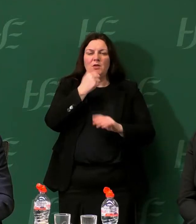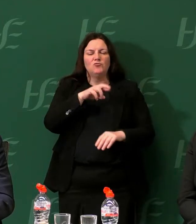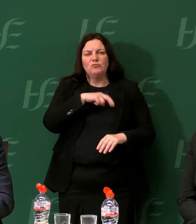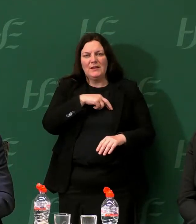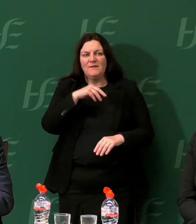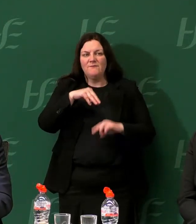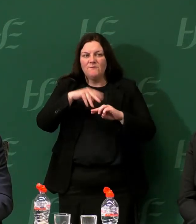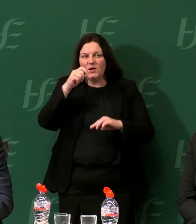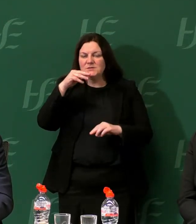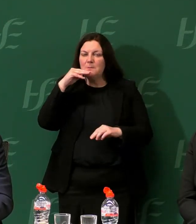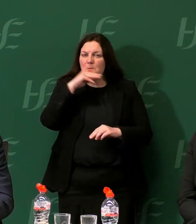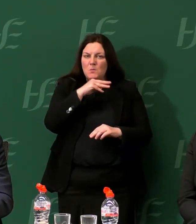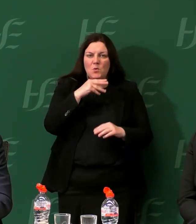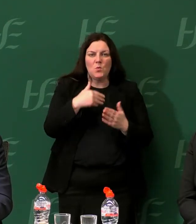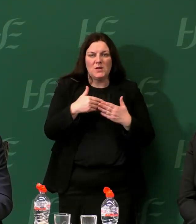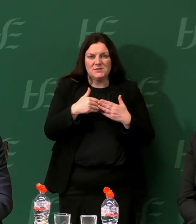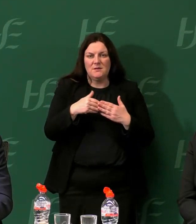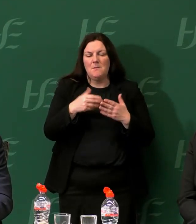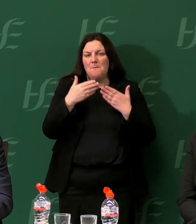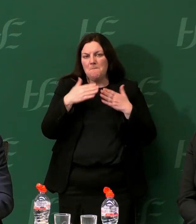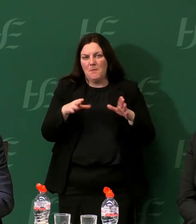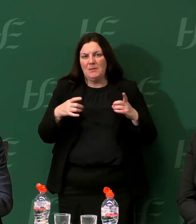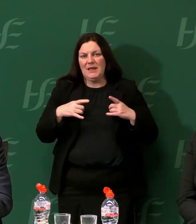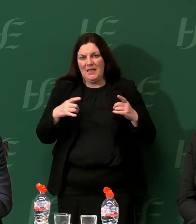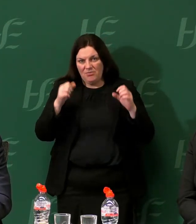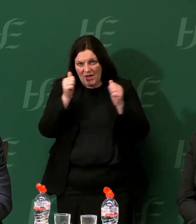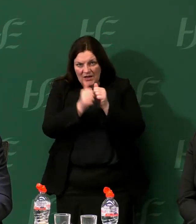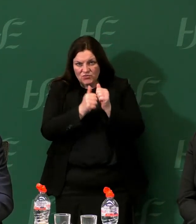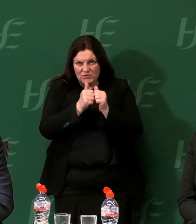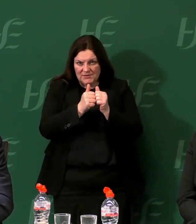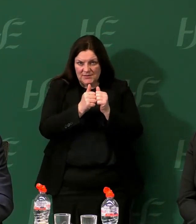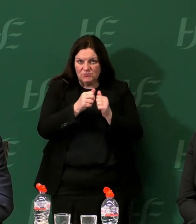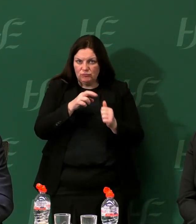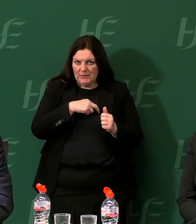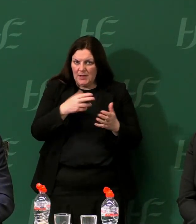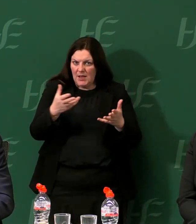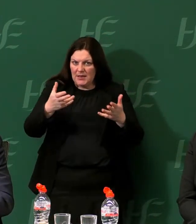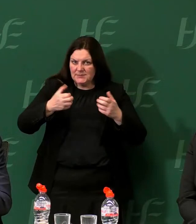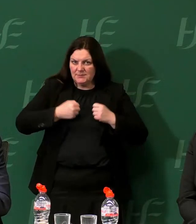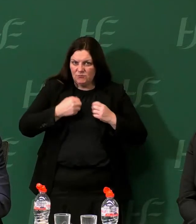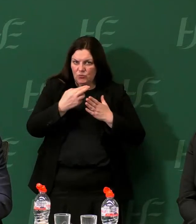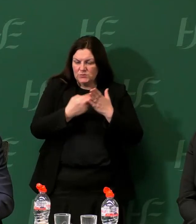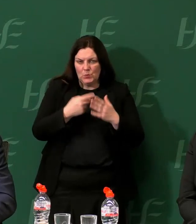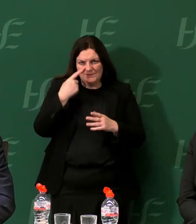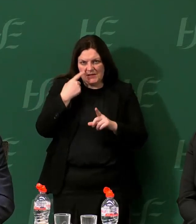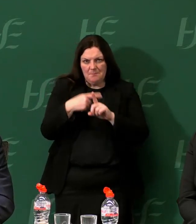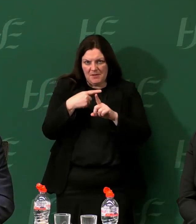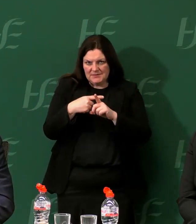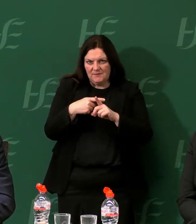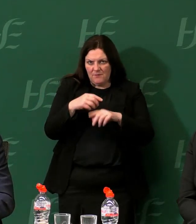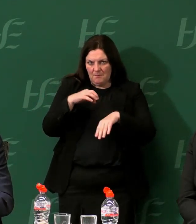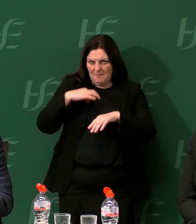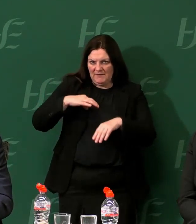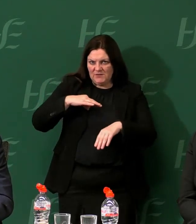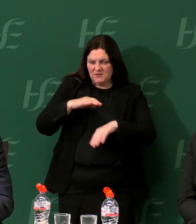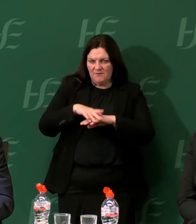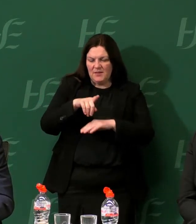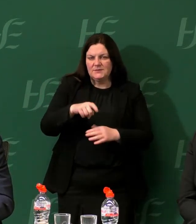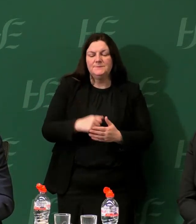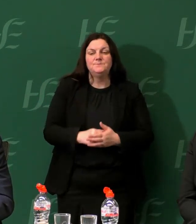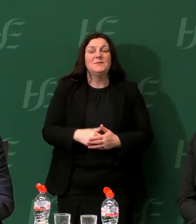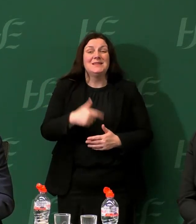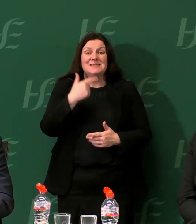what we say, what the public adopt to public health actions. And we've seen really positive benefits from that. And the second point I would say, if you